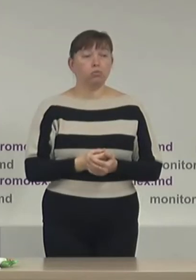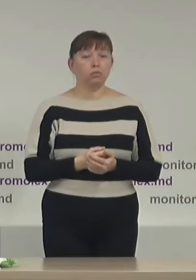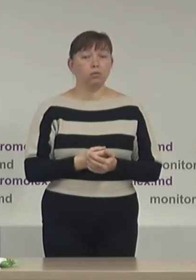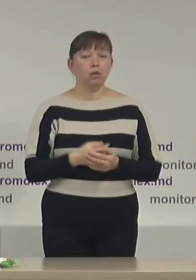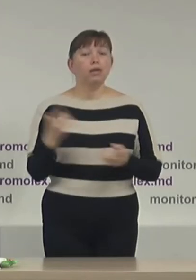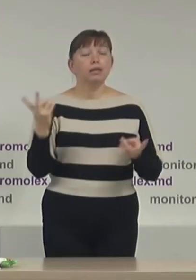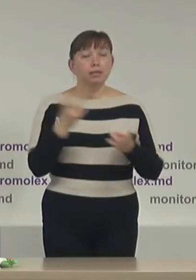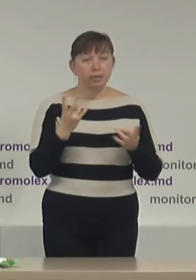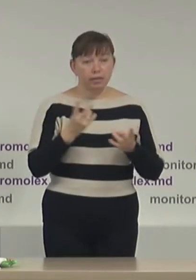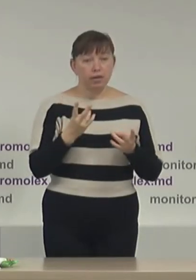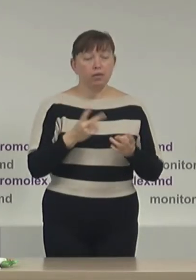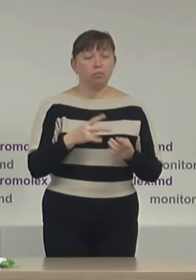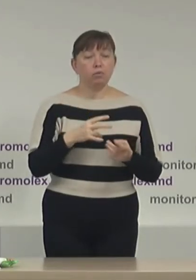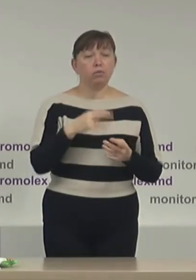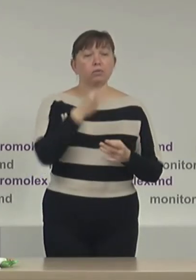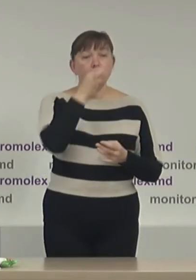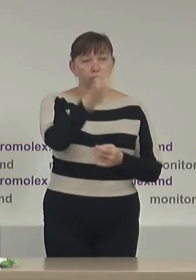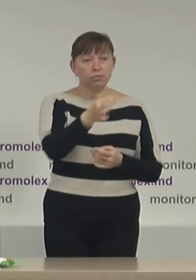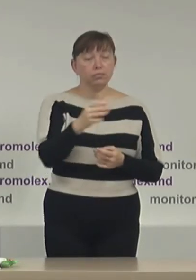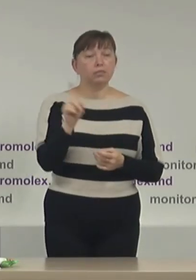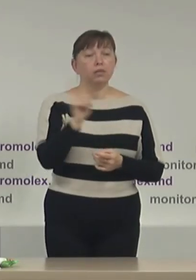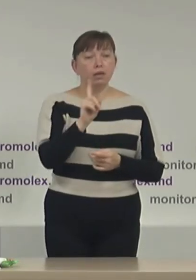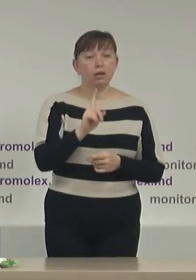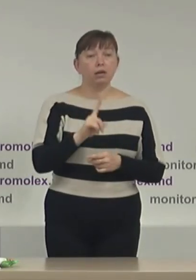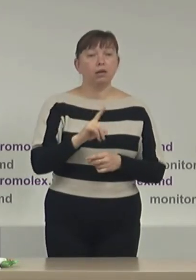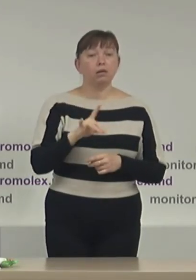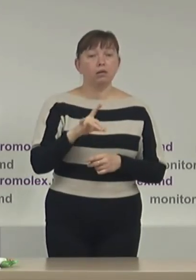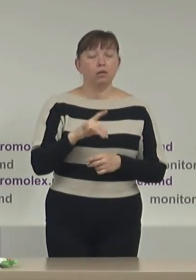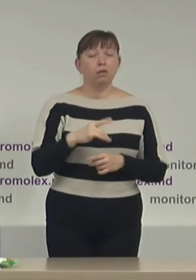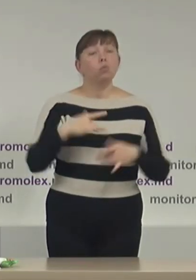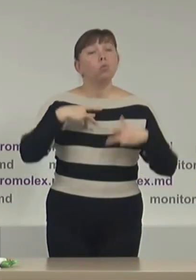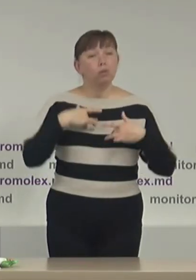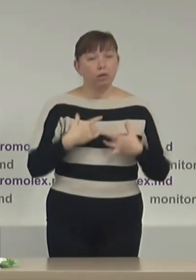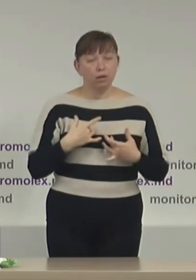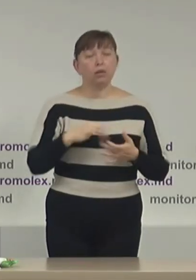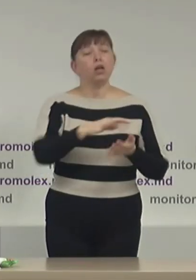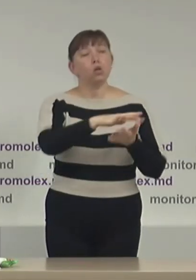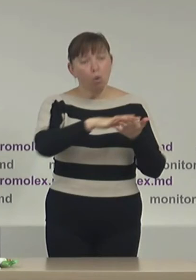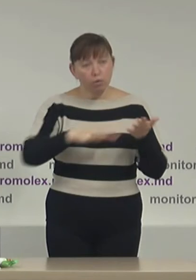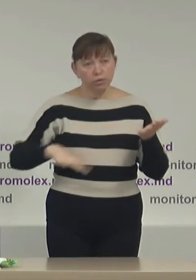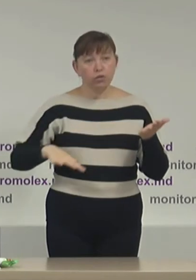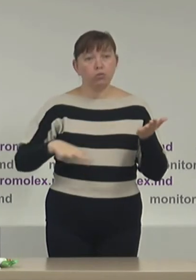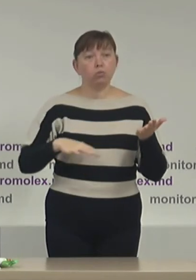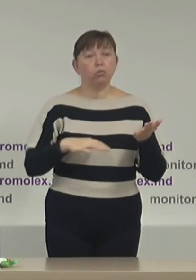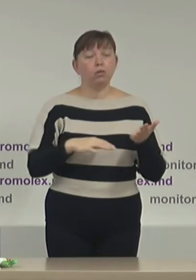for hate speech, we have to underline that unfortunately